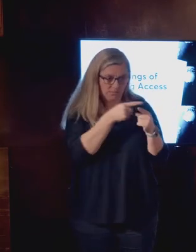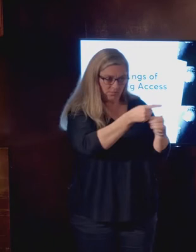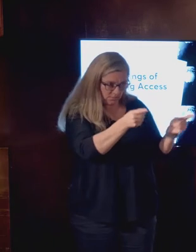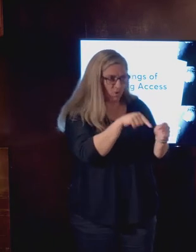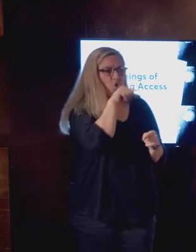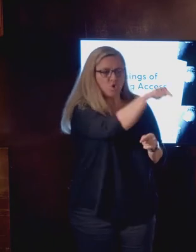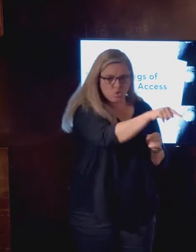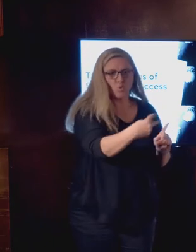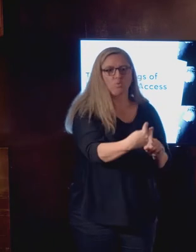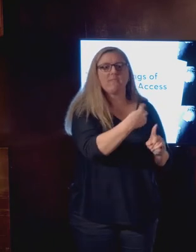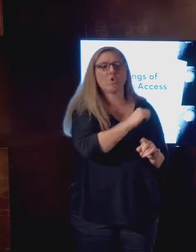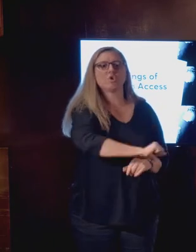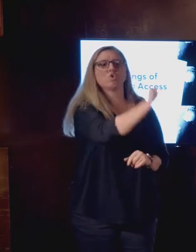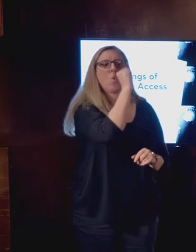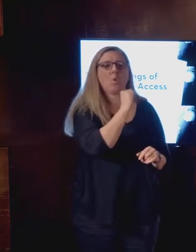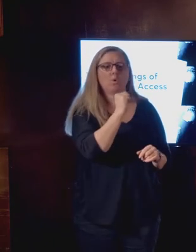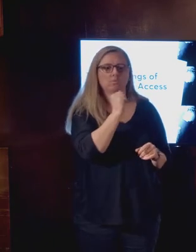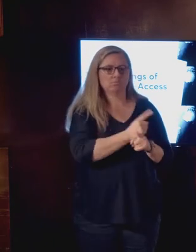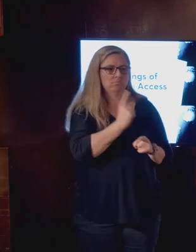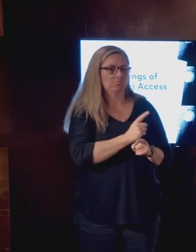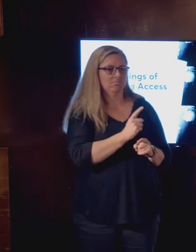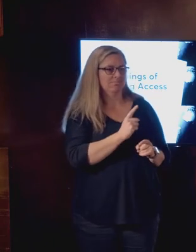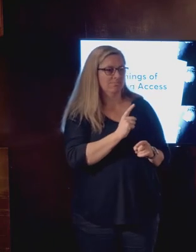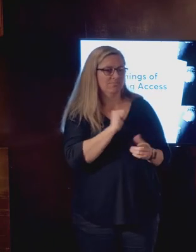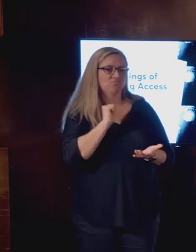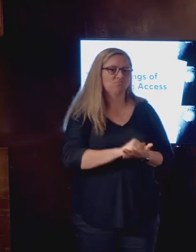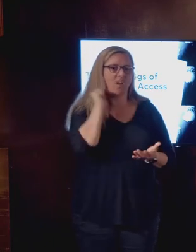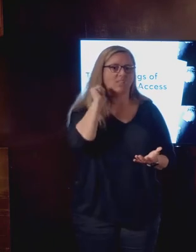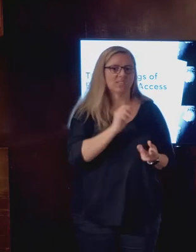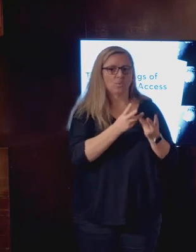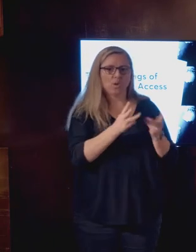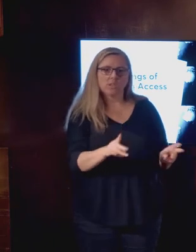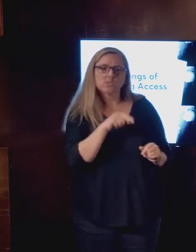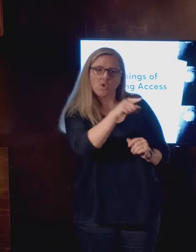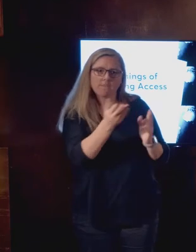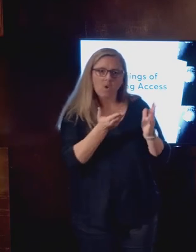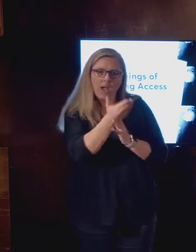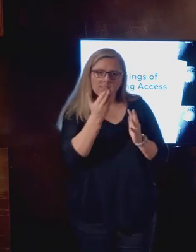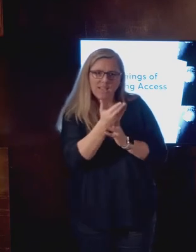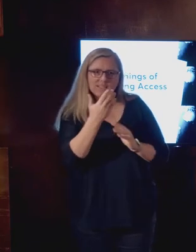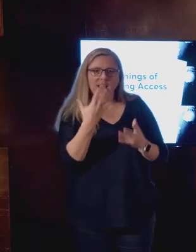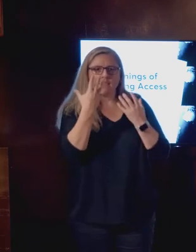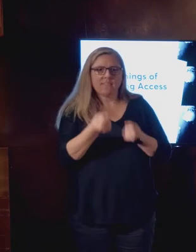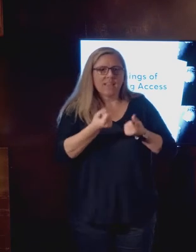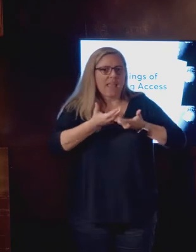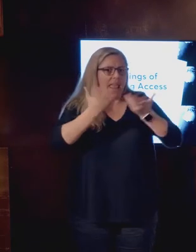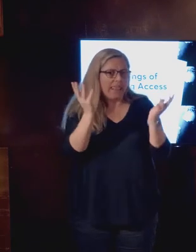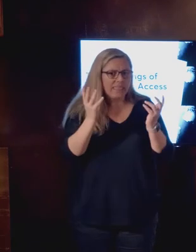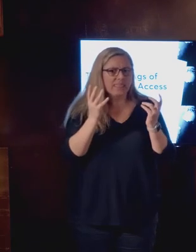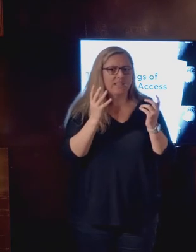to review in their own words. And so I was wondering, in terms of embedding access, is there anything